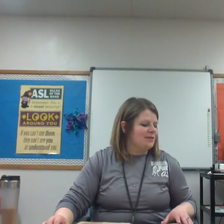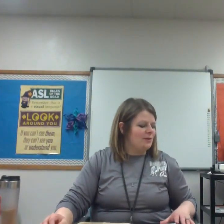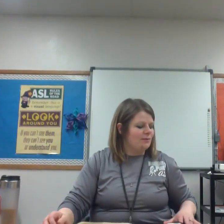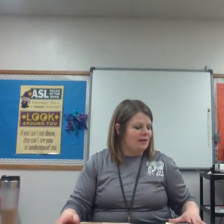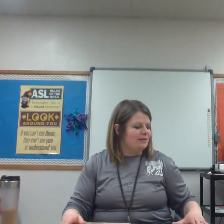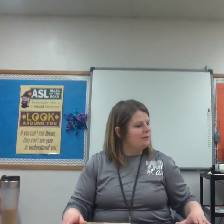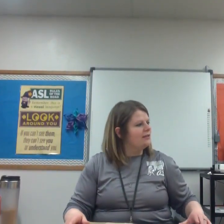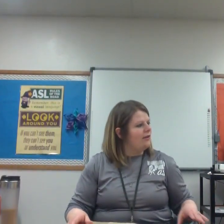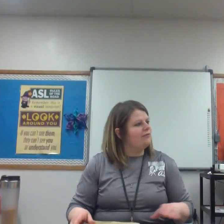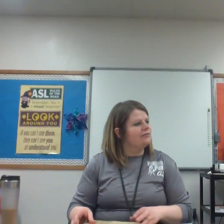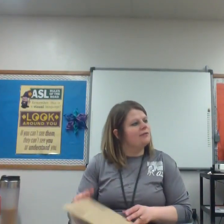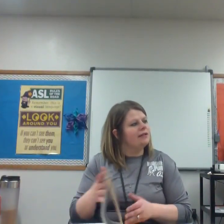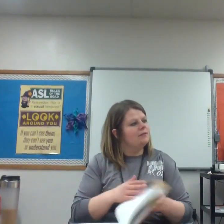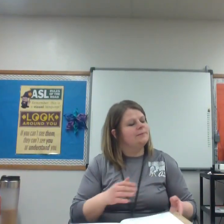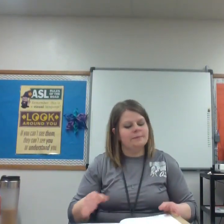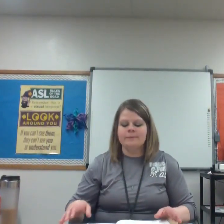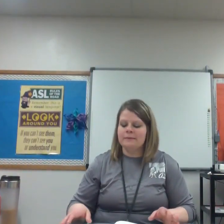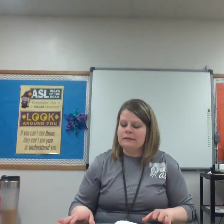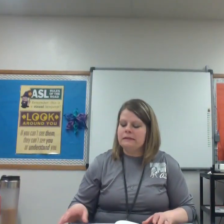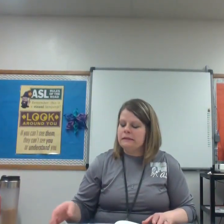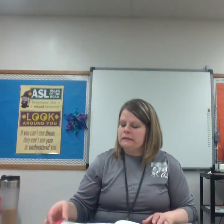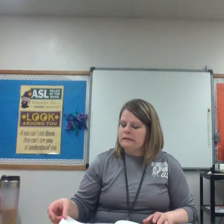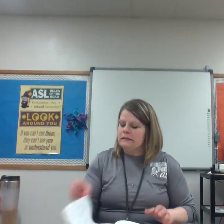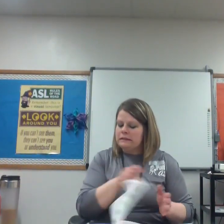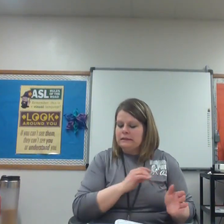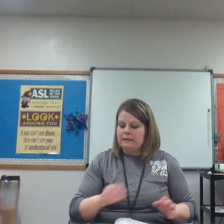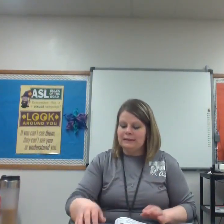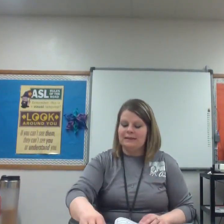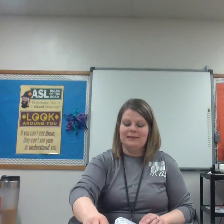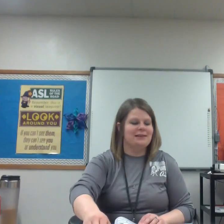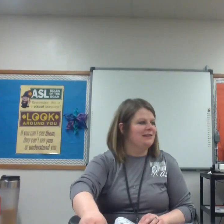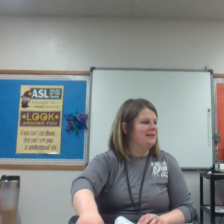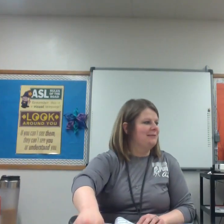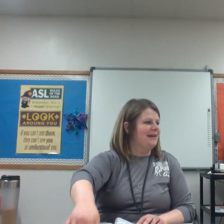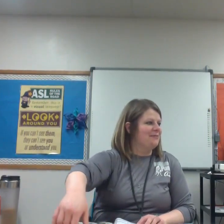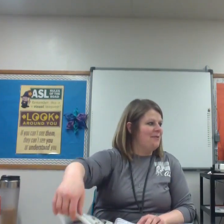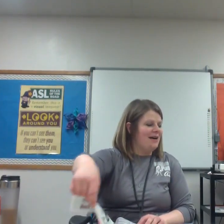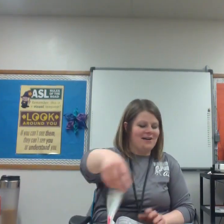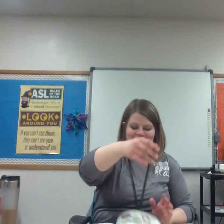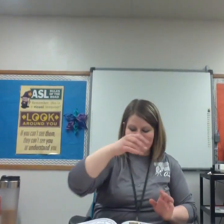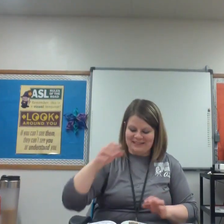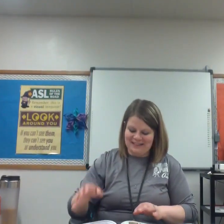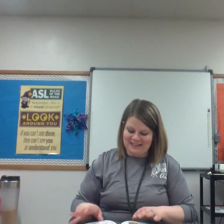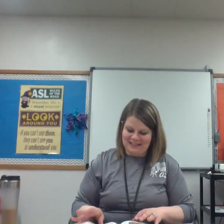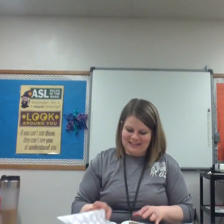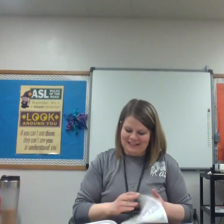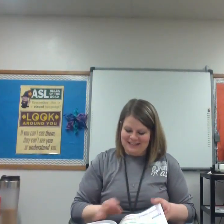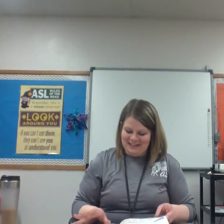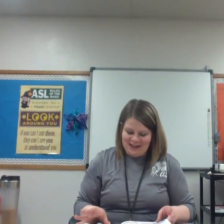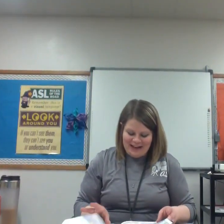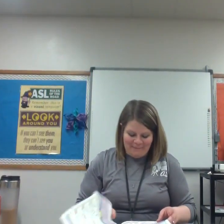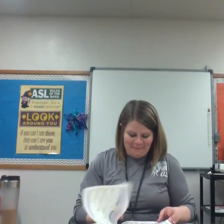Well, that wouldn't go off for a while. We'd be like doing the whole hour, and then you'd be like, Whoa! what are you doing? Yeah, like Okay. 9